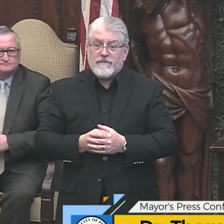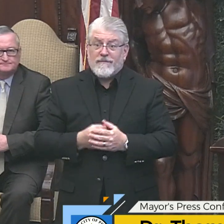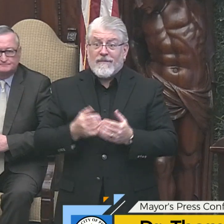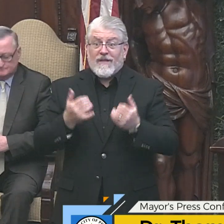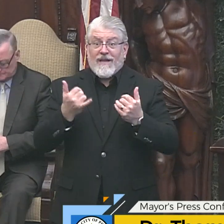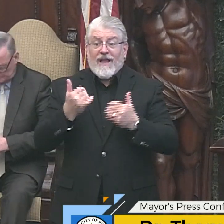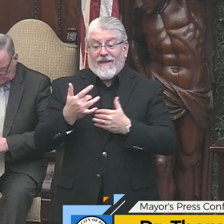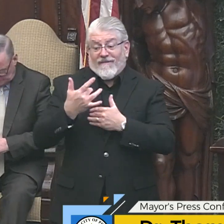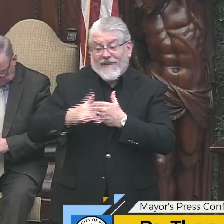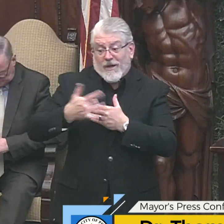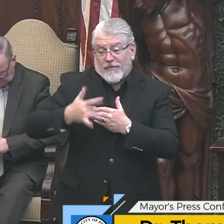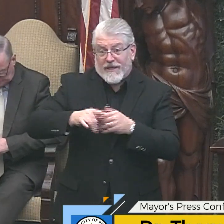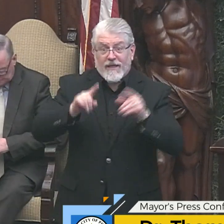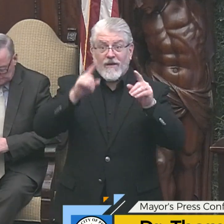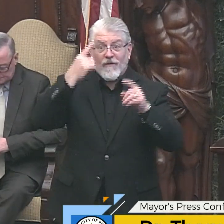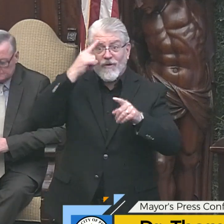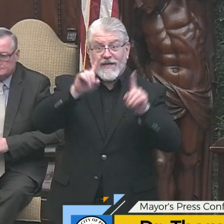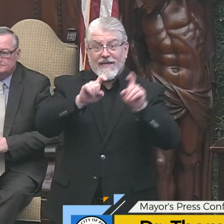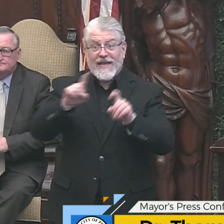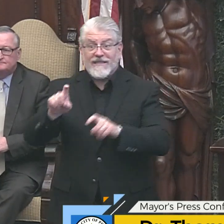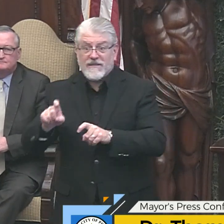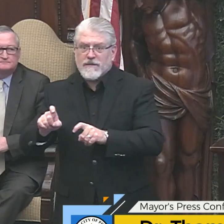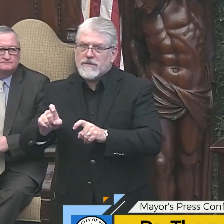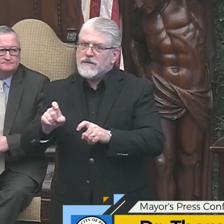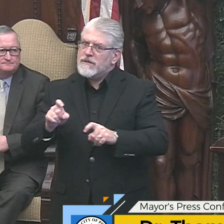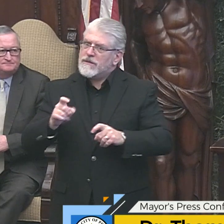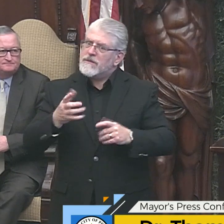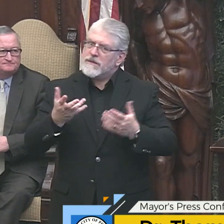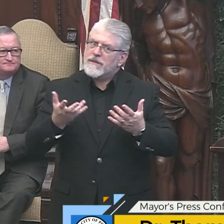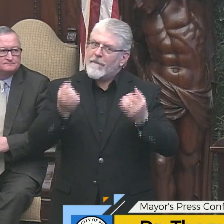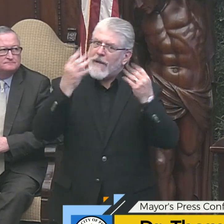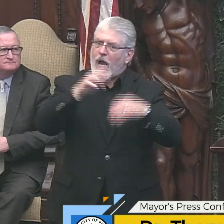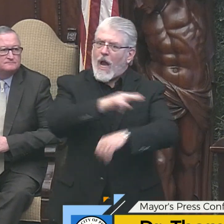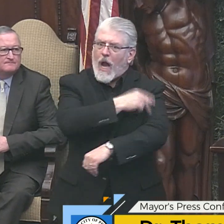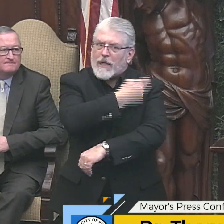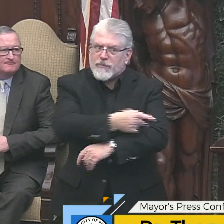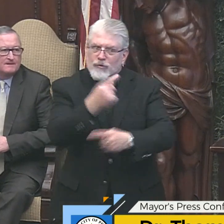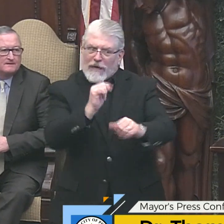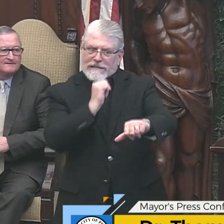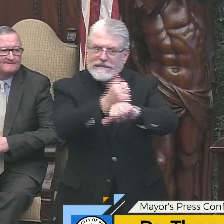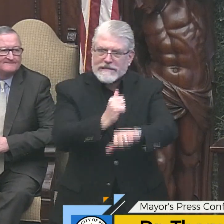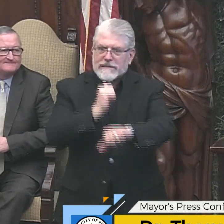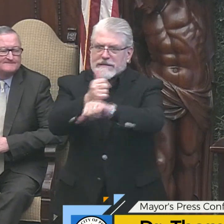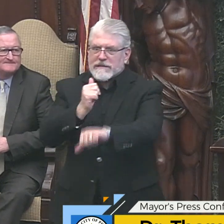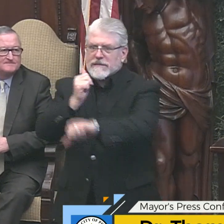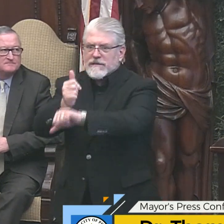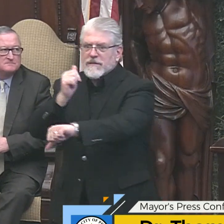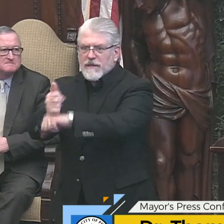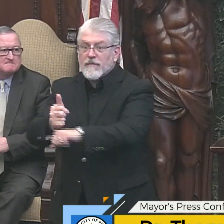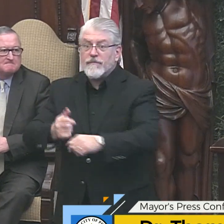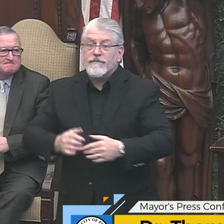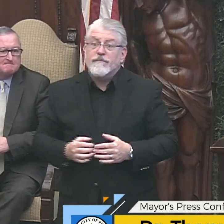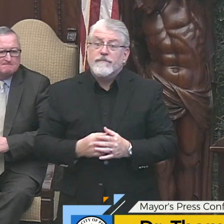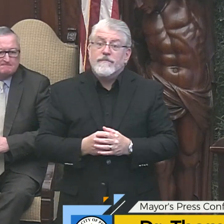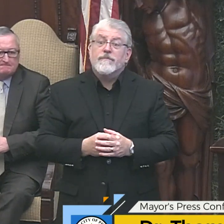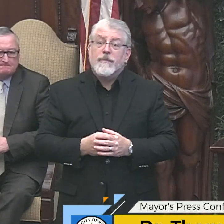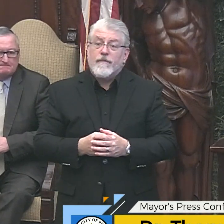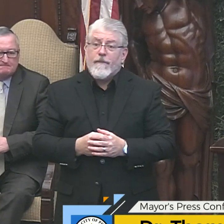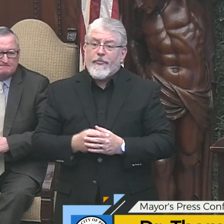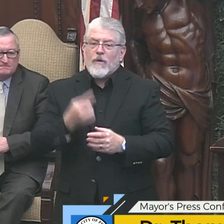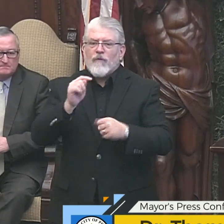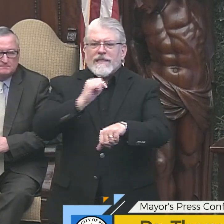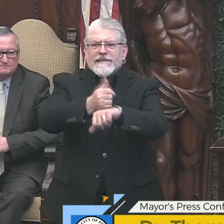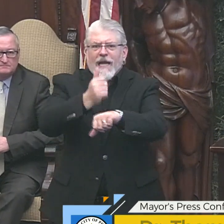up rapid test sites in the community. University of Pennsylvania has 2 sites, one of which is in West Philadelphia, one of which